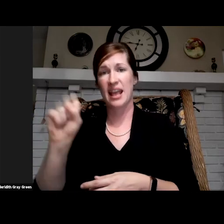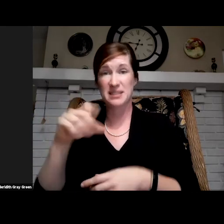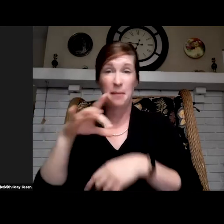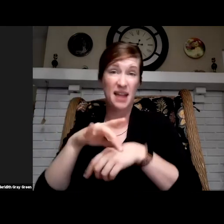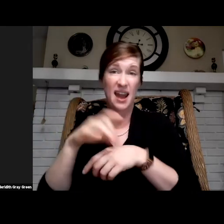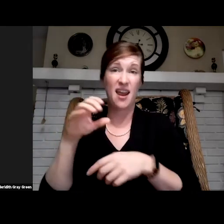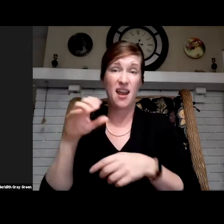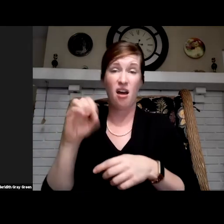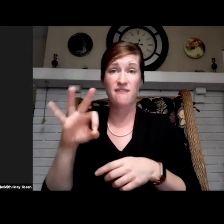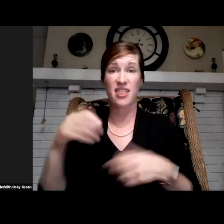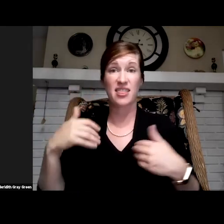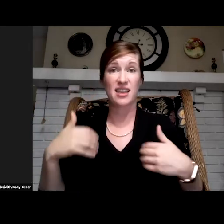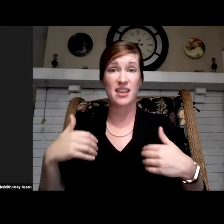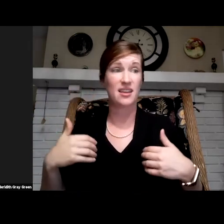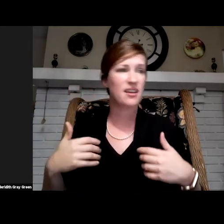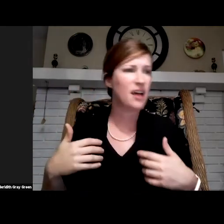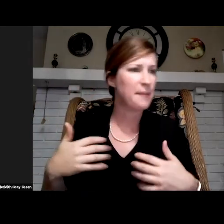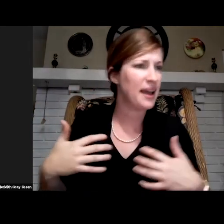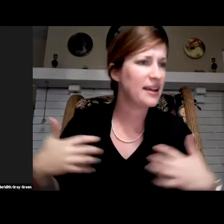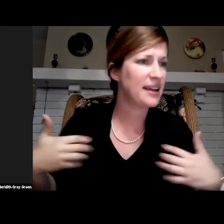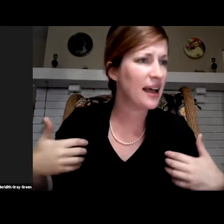of the Apes.